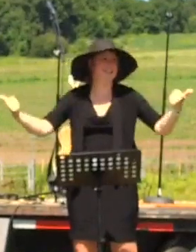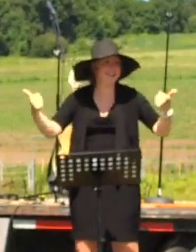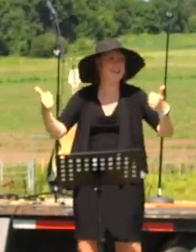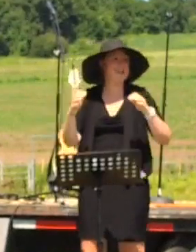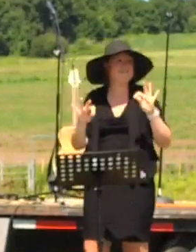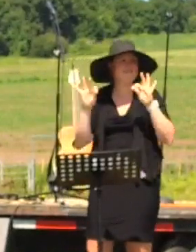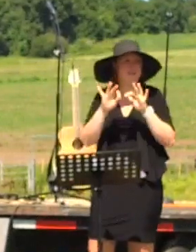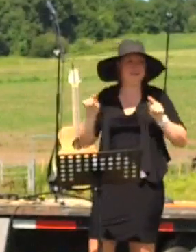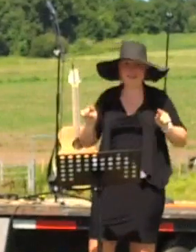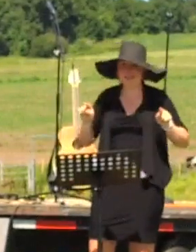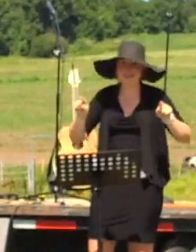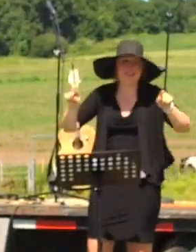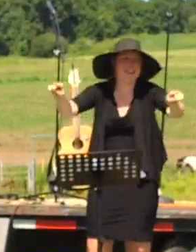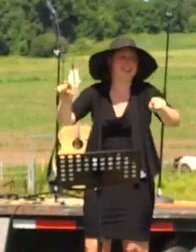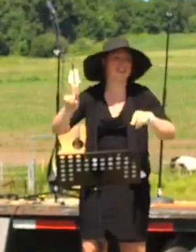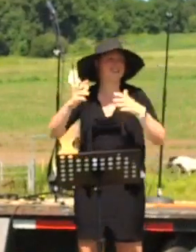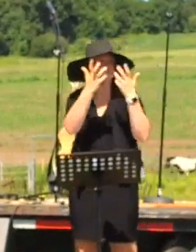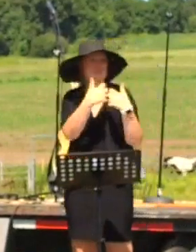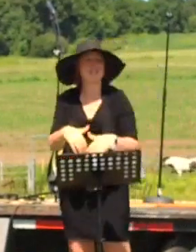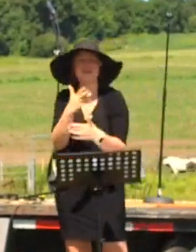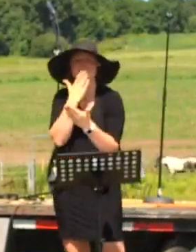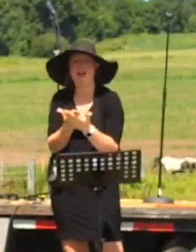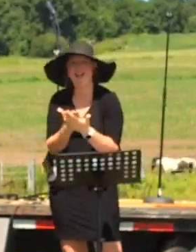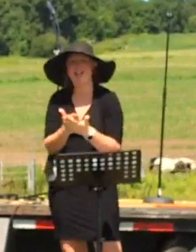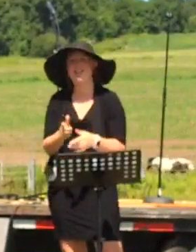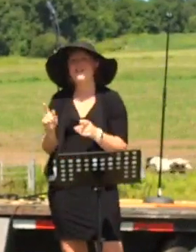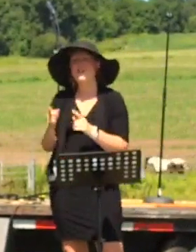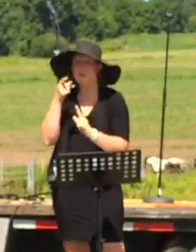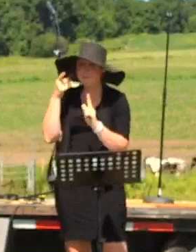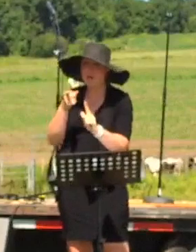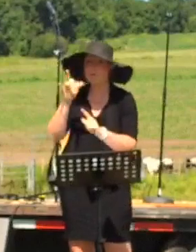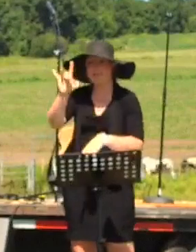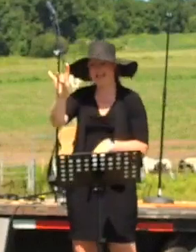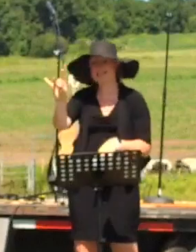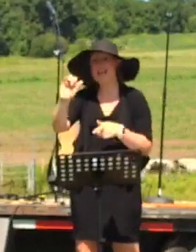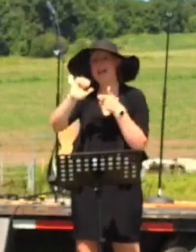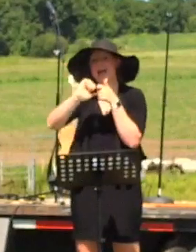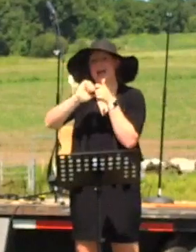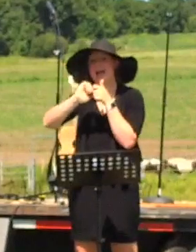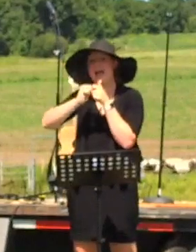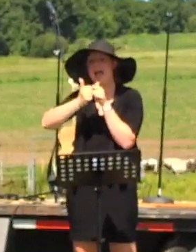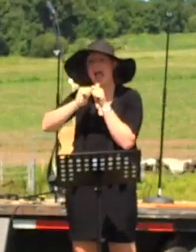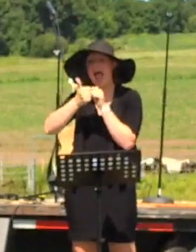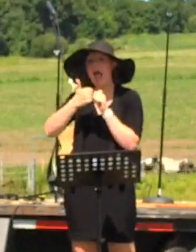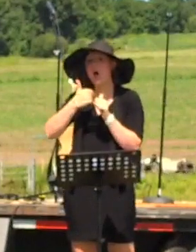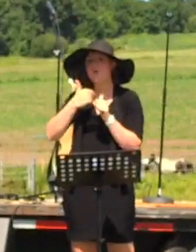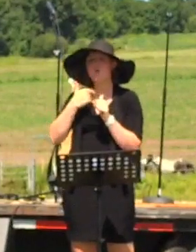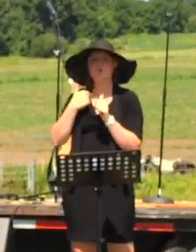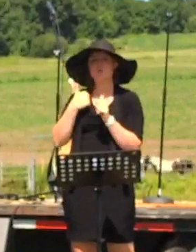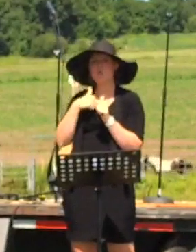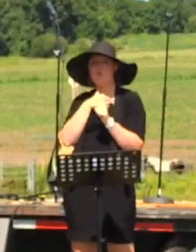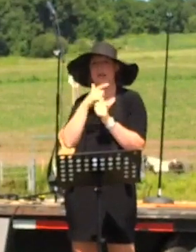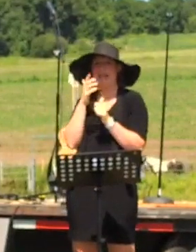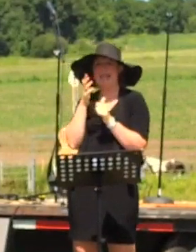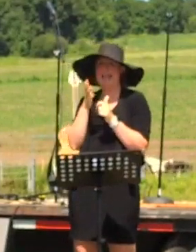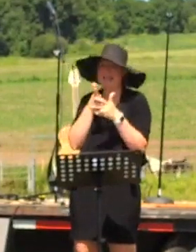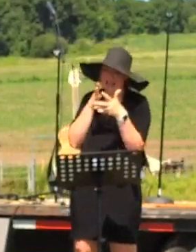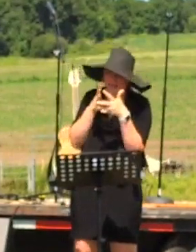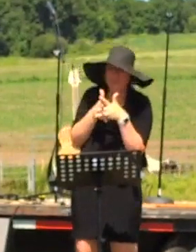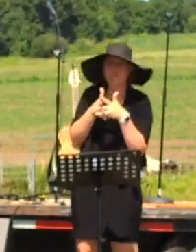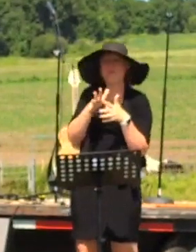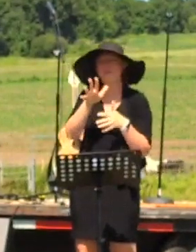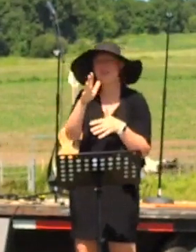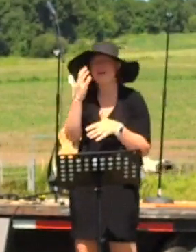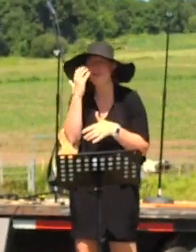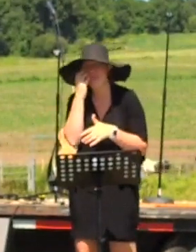pretty well. So the question is with those eights, as we talked about, how can we get to that nice gooey stuff on the outside